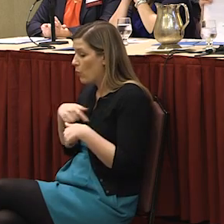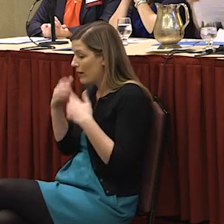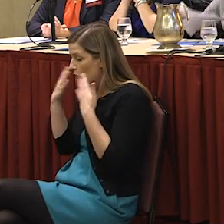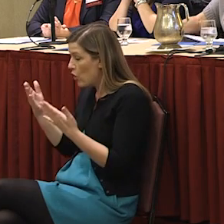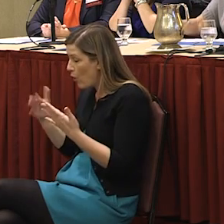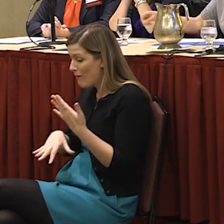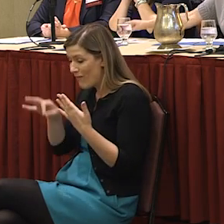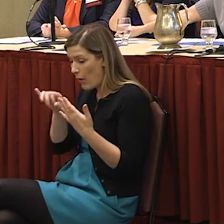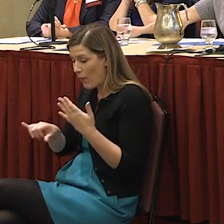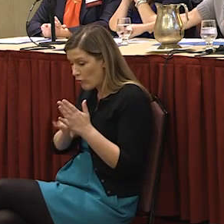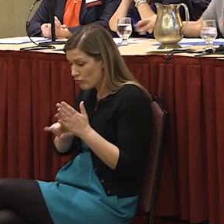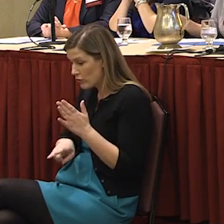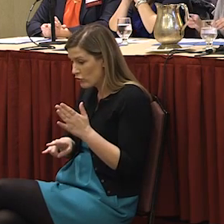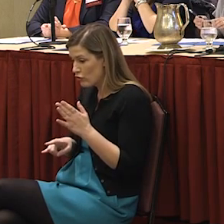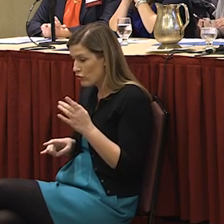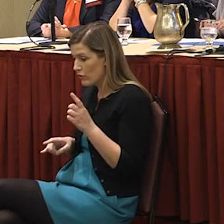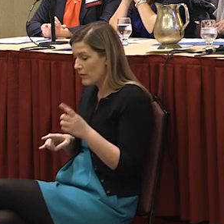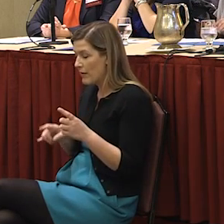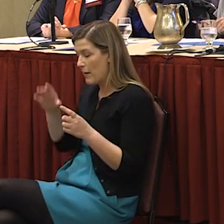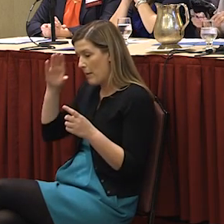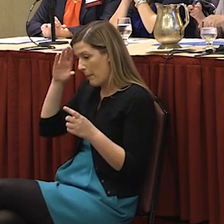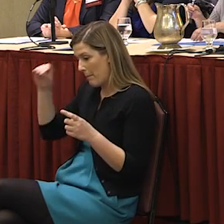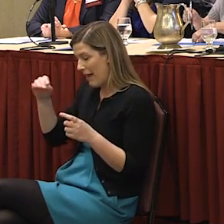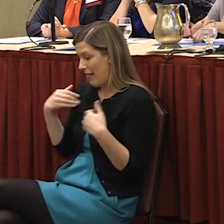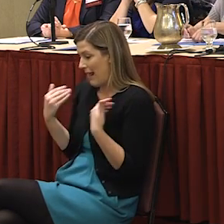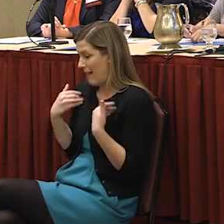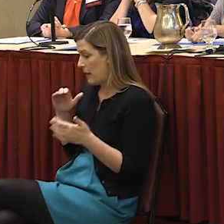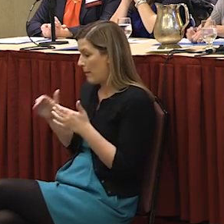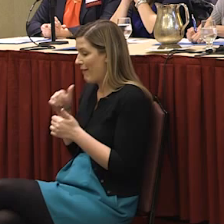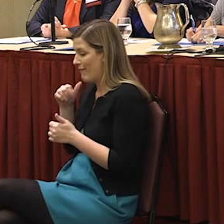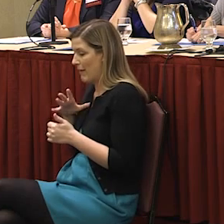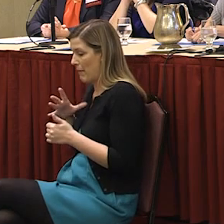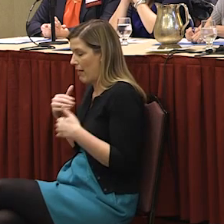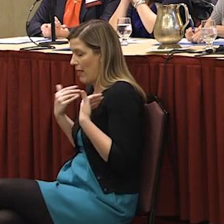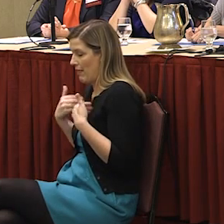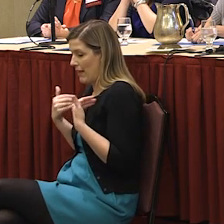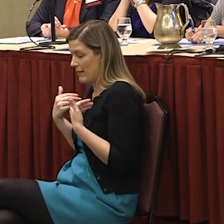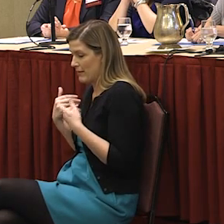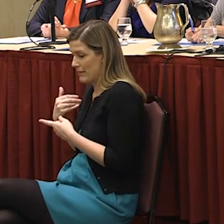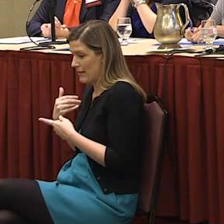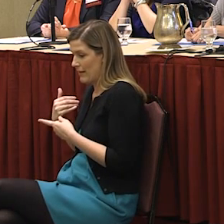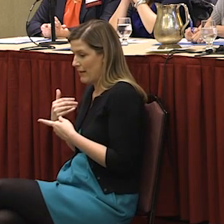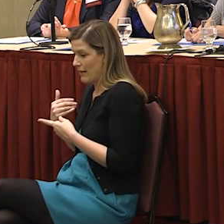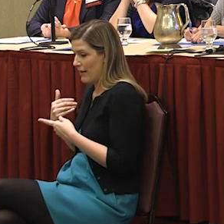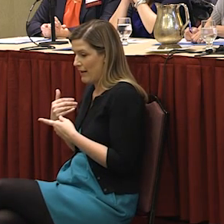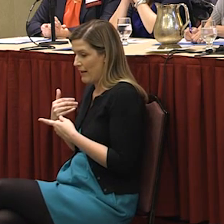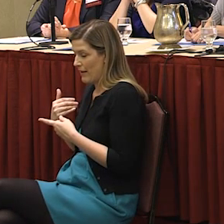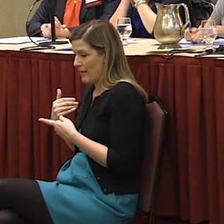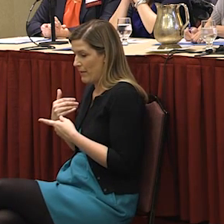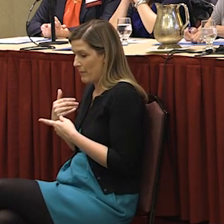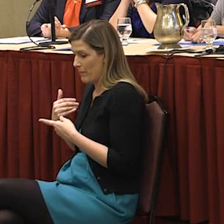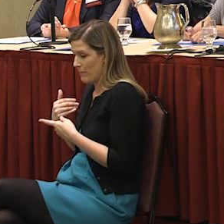that we found in our data was that male adolescents compared to female adolescents who have other than a